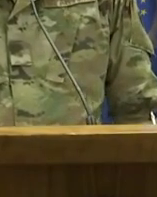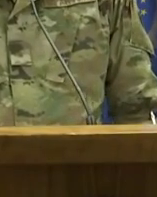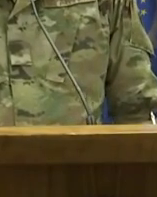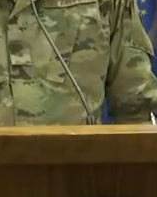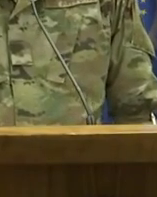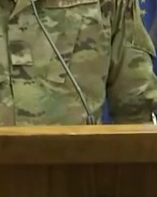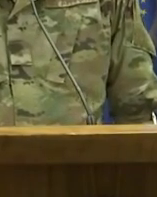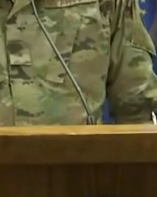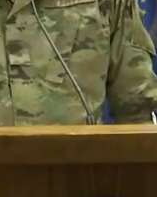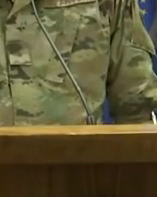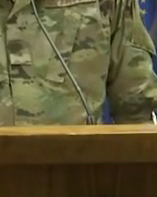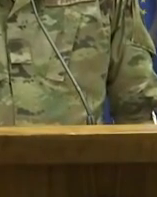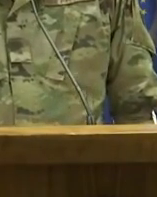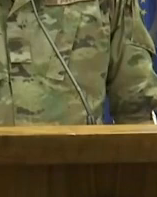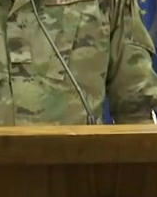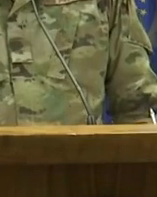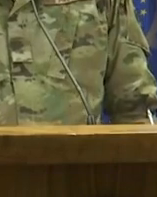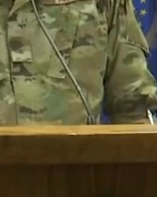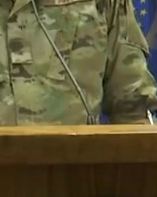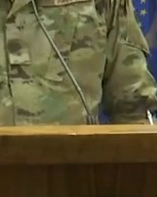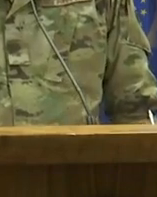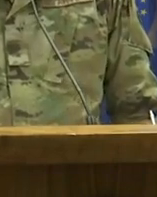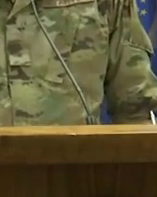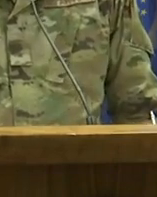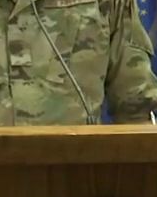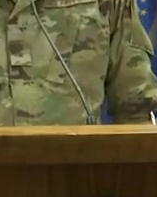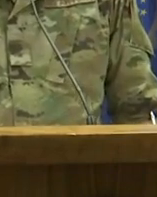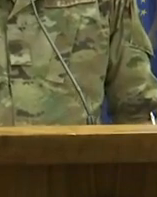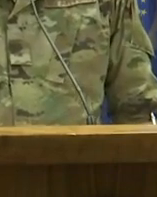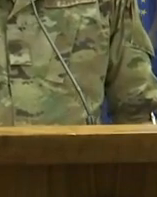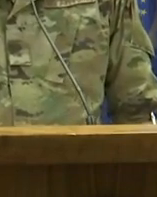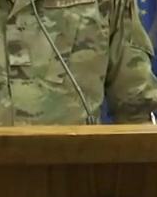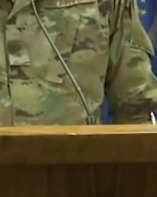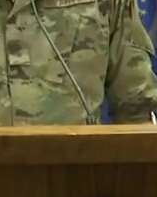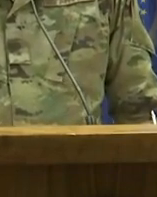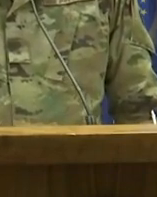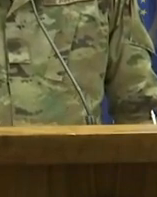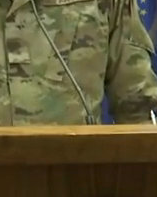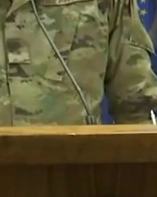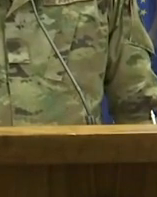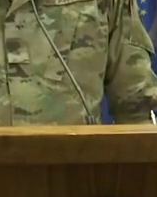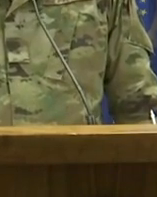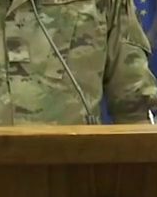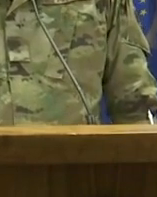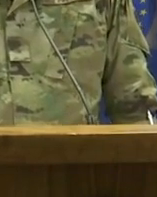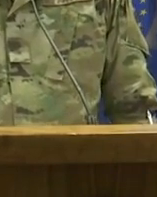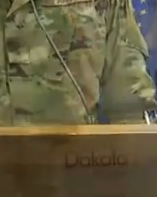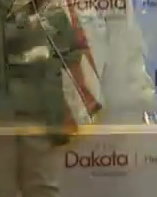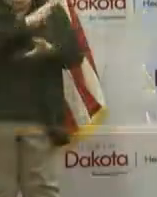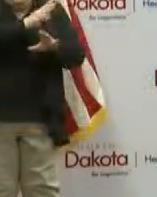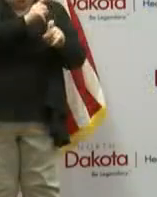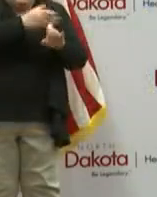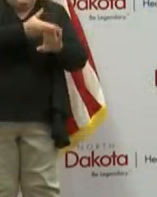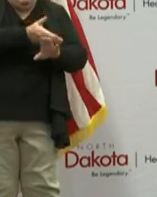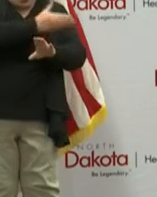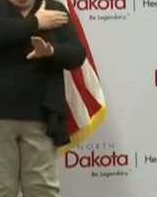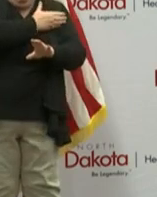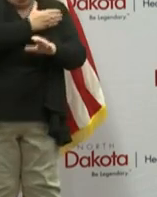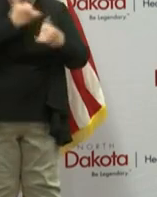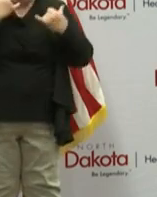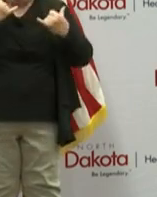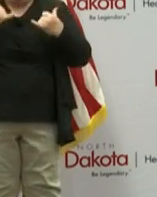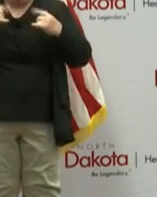approximately 195 tests prior to the COVID pandemic. And what they've been able to do